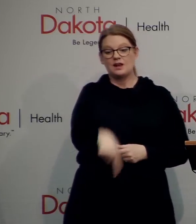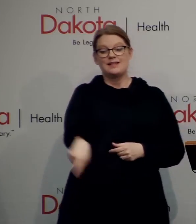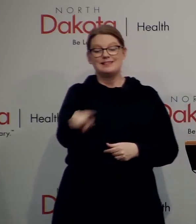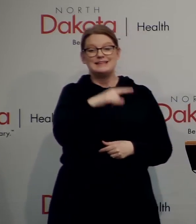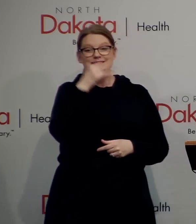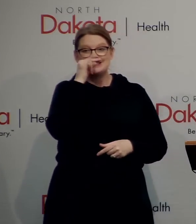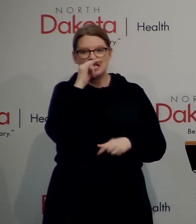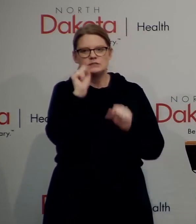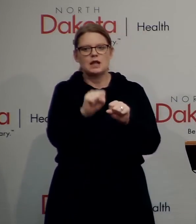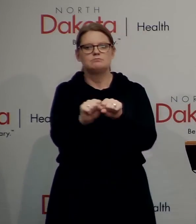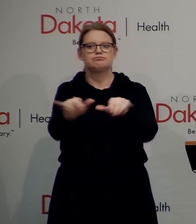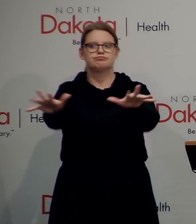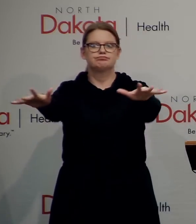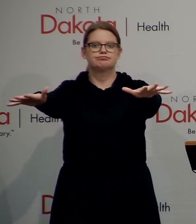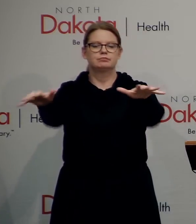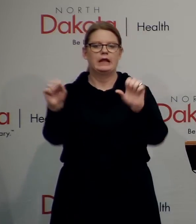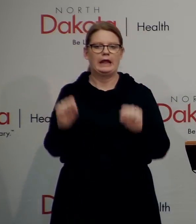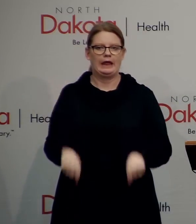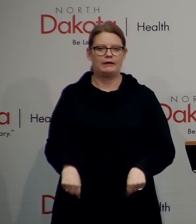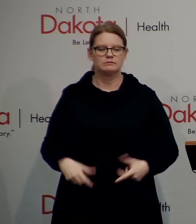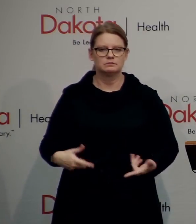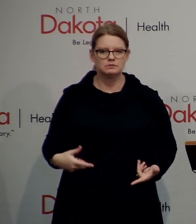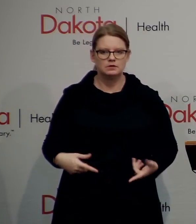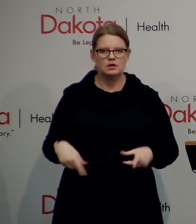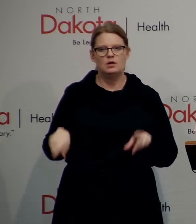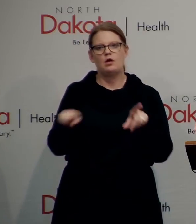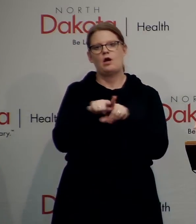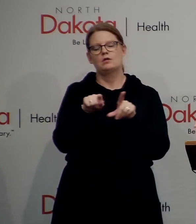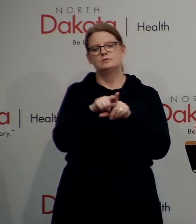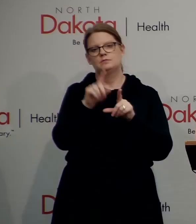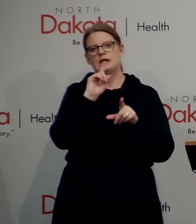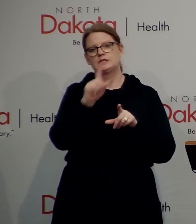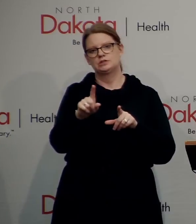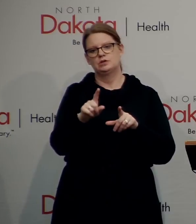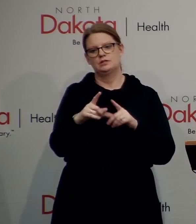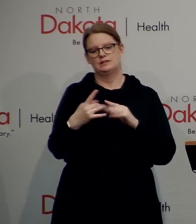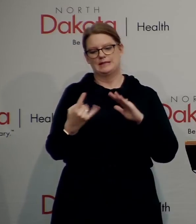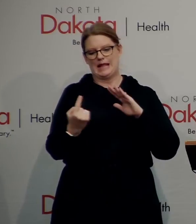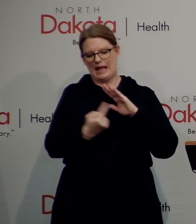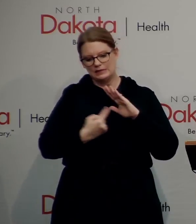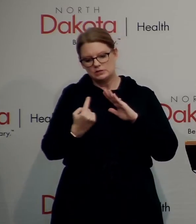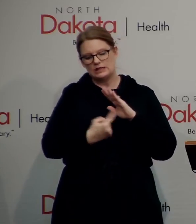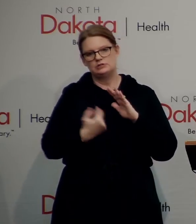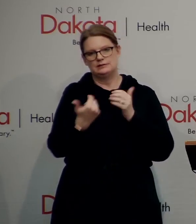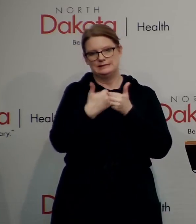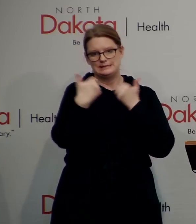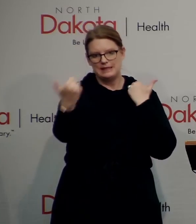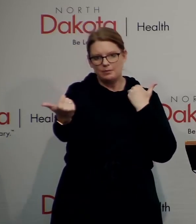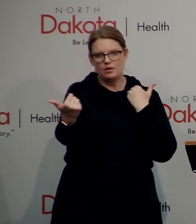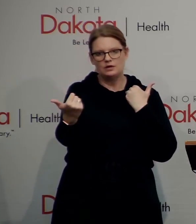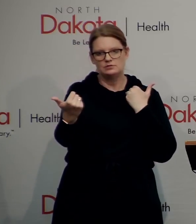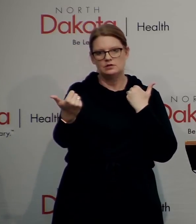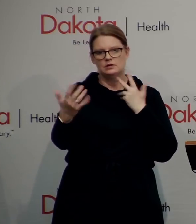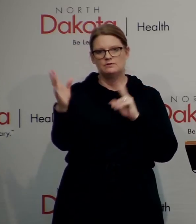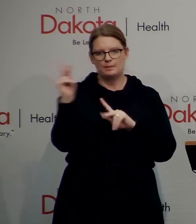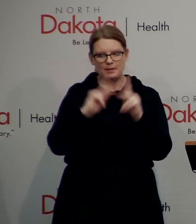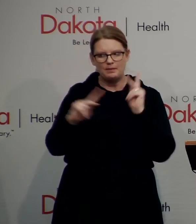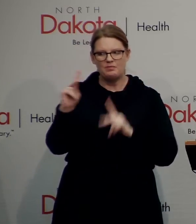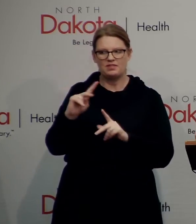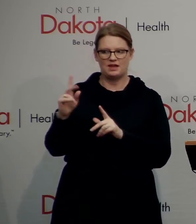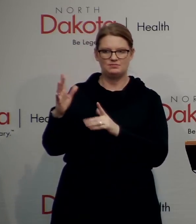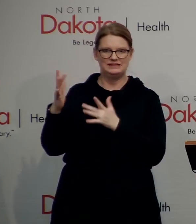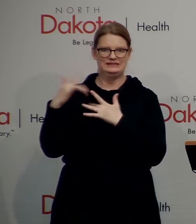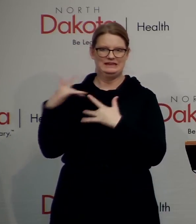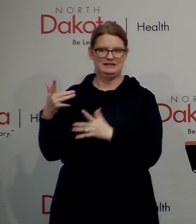that we're taking care of those children, but we're also making sure that we got isolation and separation from those that are most vulnerable is going to probably